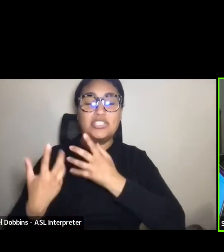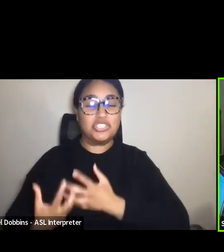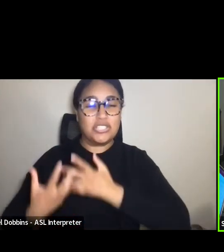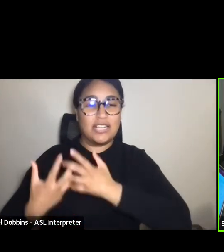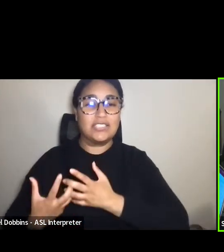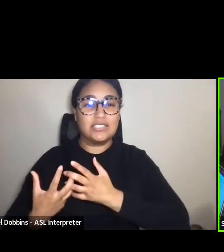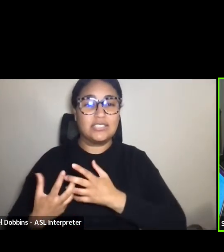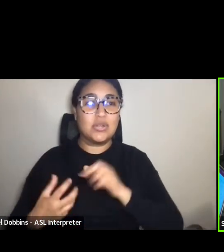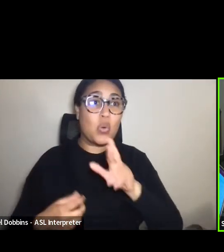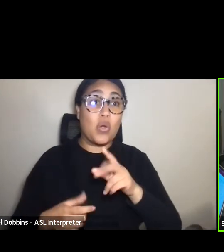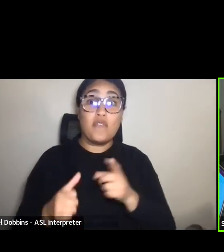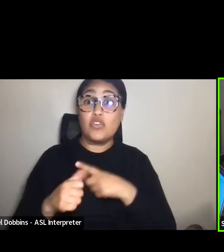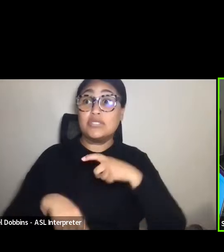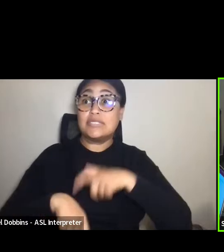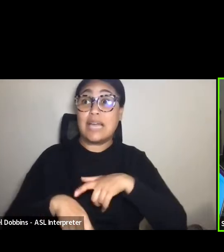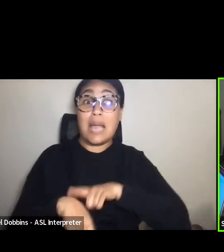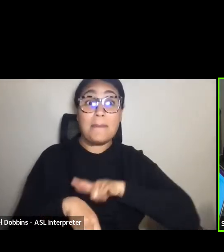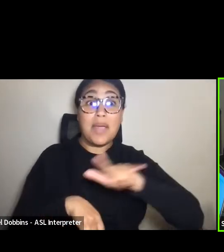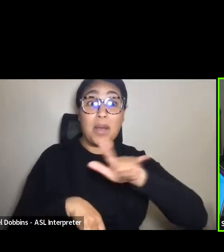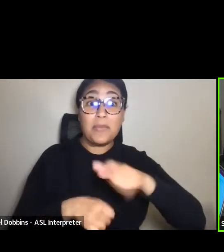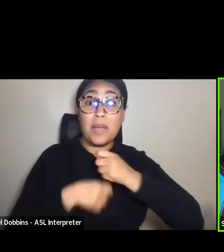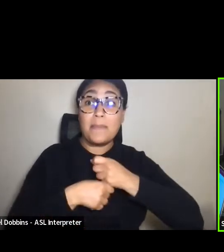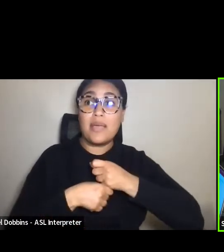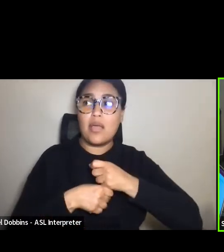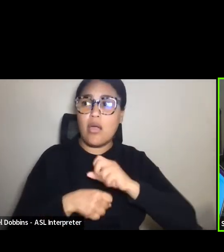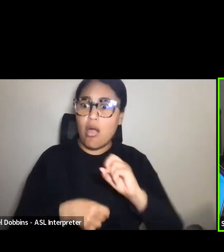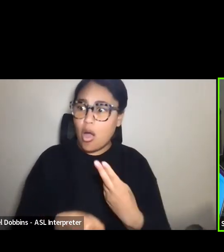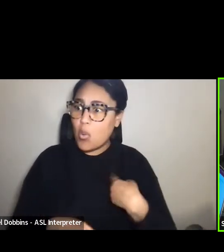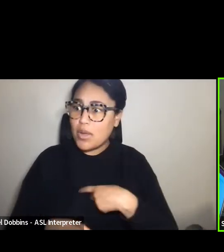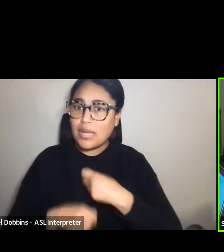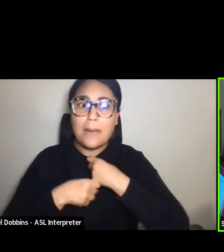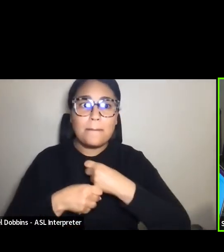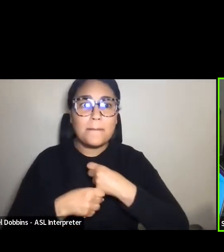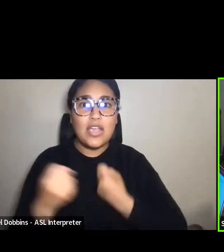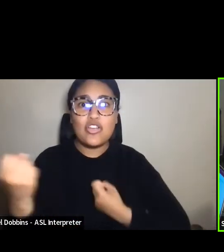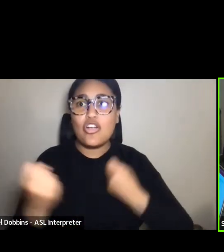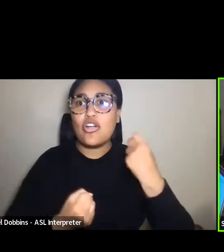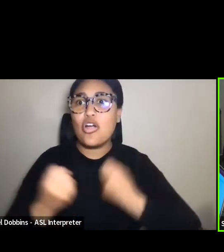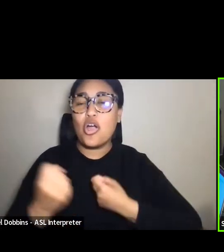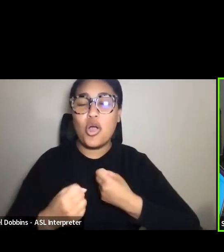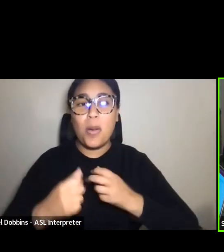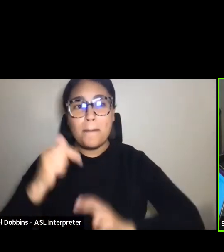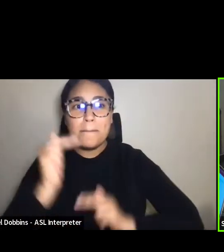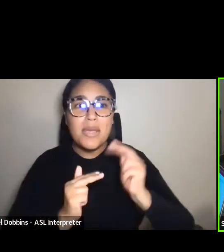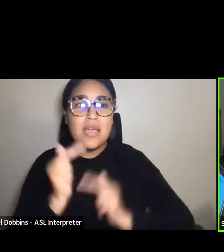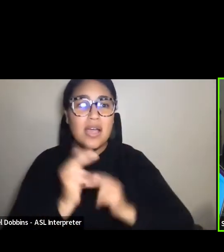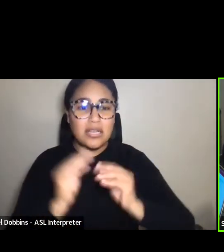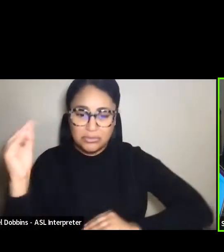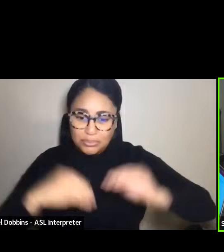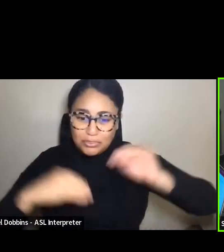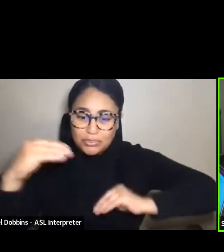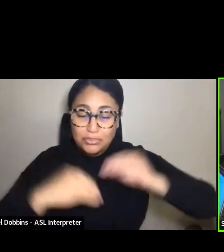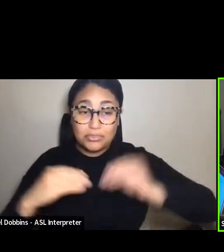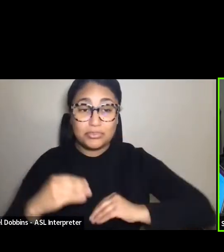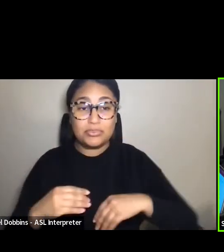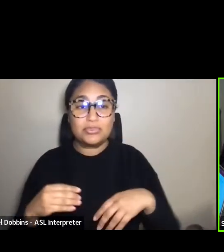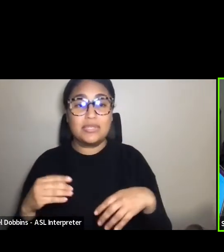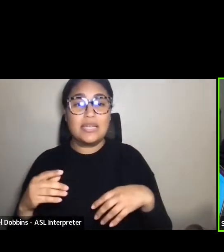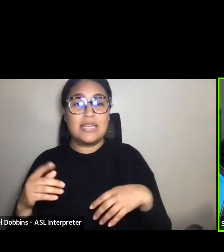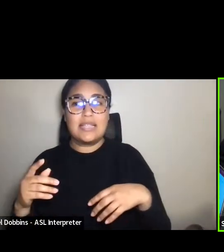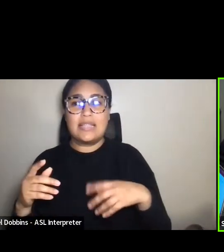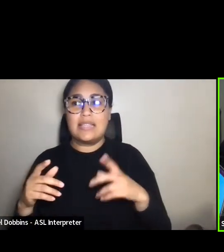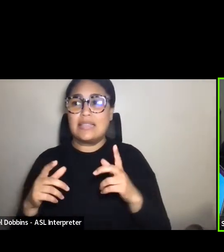of a sudden everybody figured out we can make a car. Oh yeah, we can go build one. And you had all these people